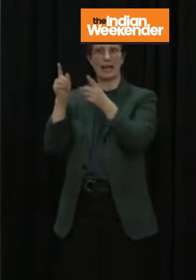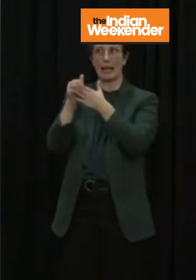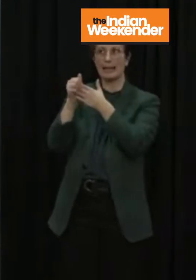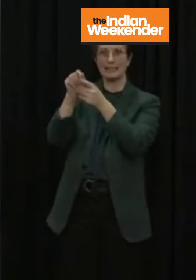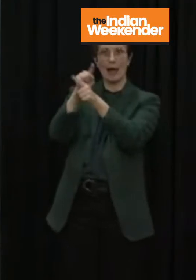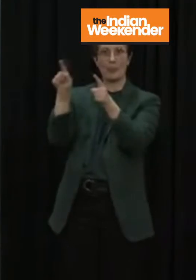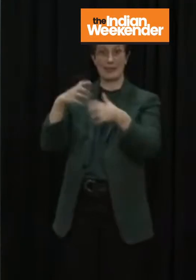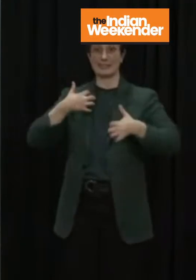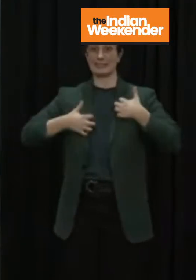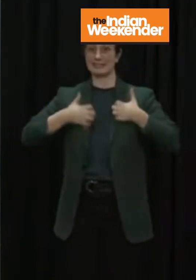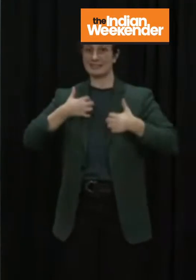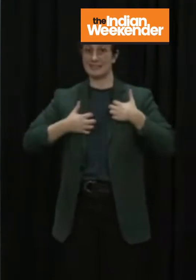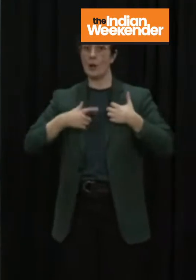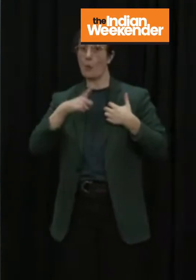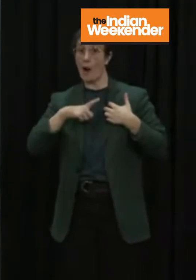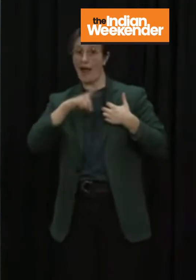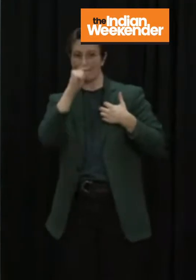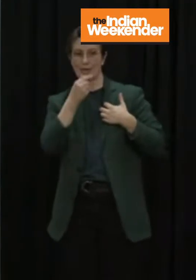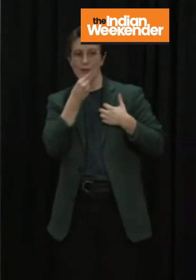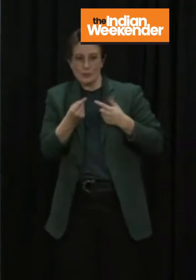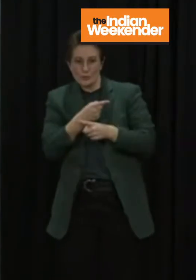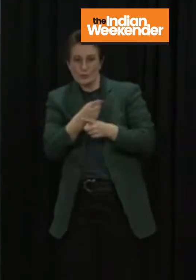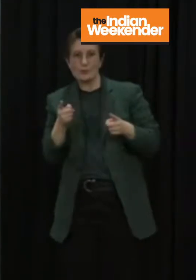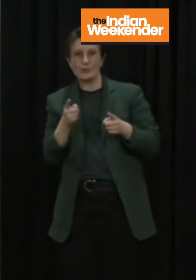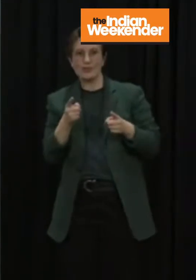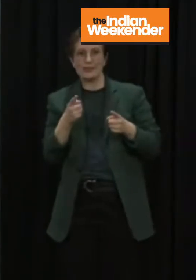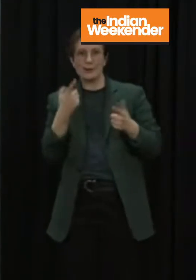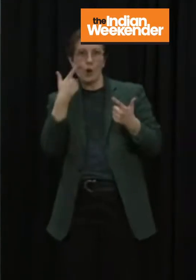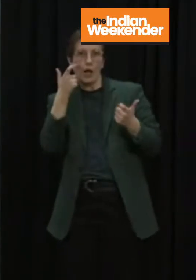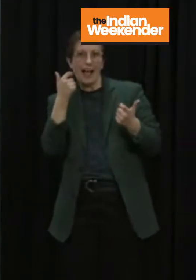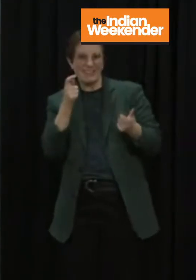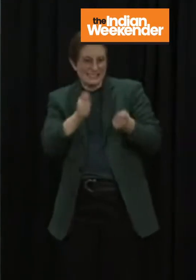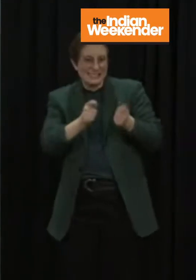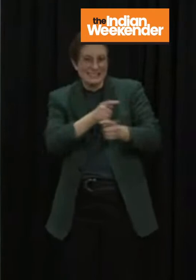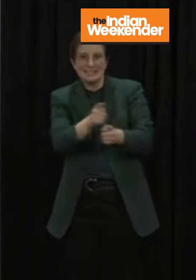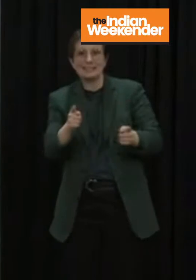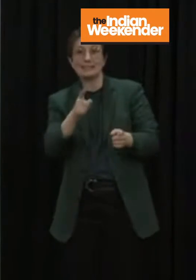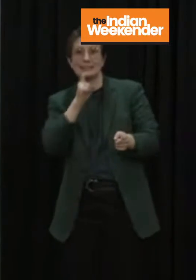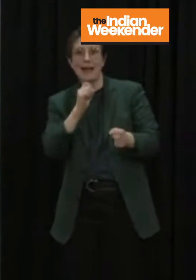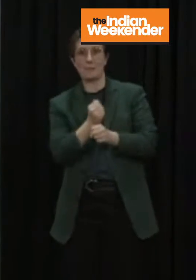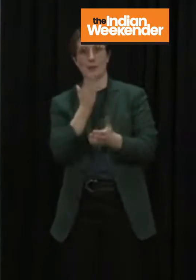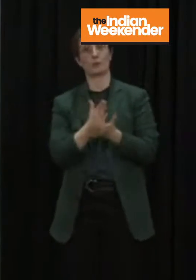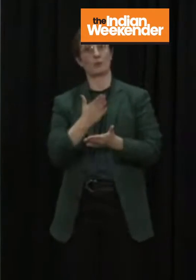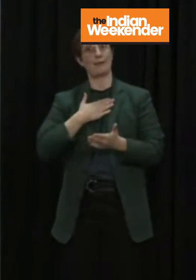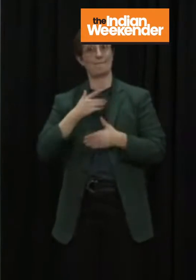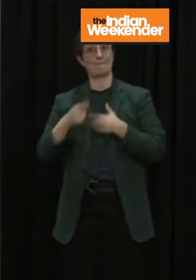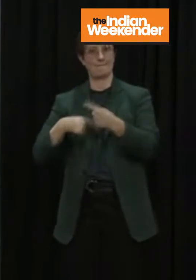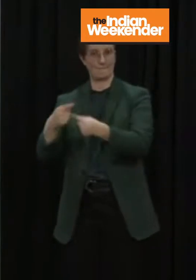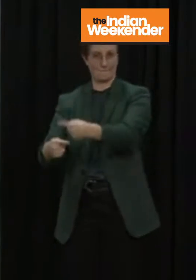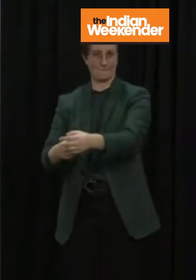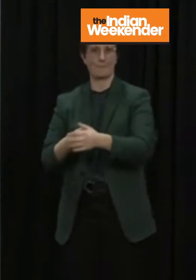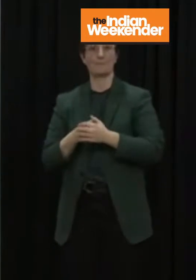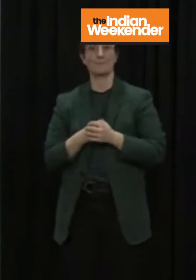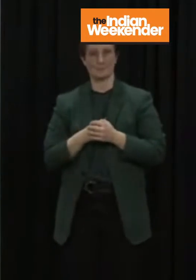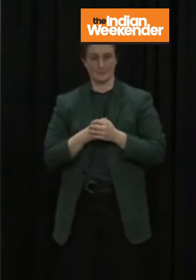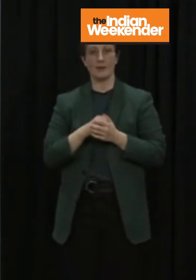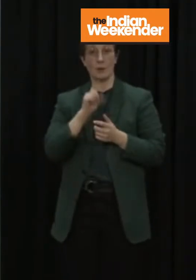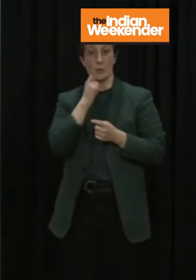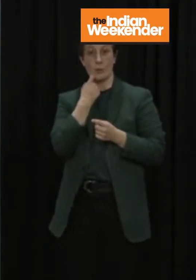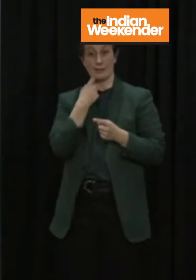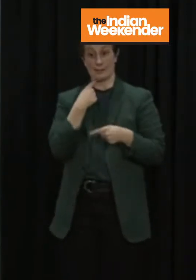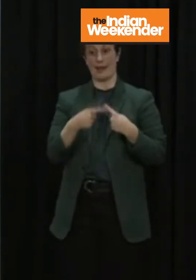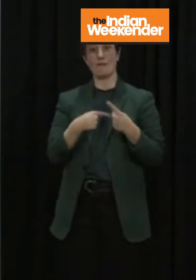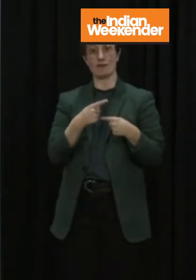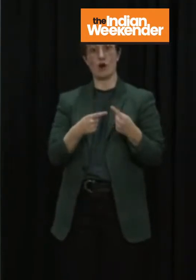and tomorrow I'll meet with a group of them, as well as fellow ministers and officials, to discuss the next steps for safely incorporating rapid antigen testing into